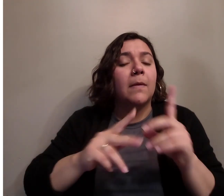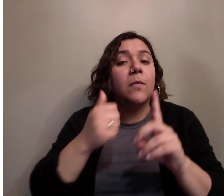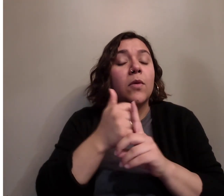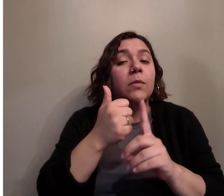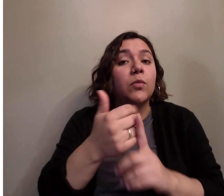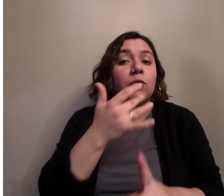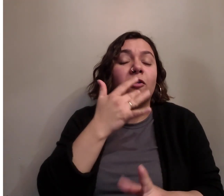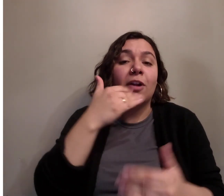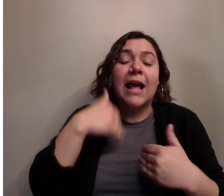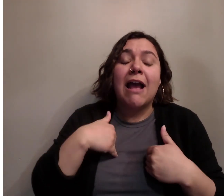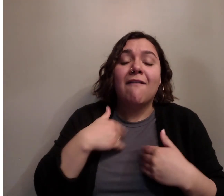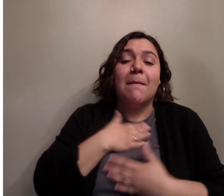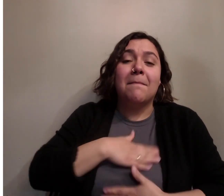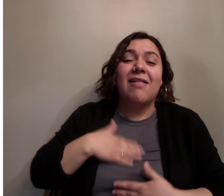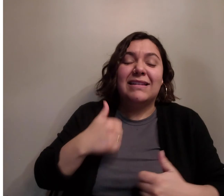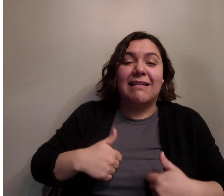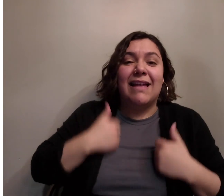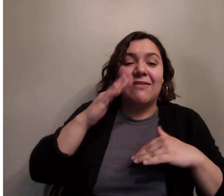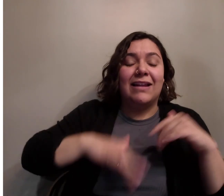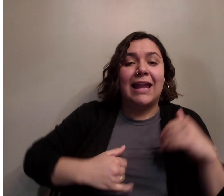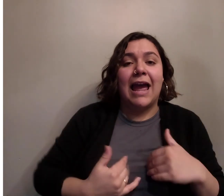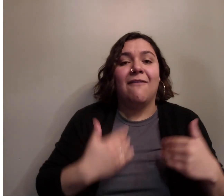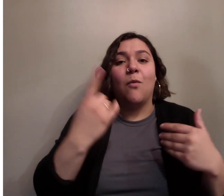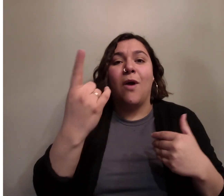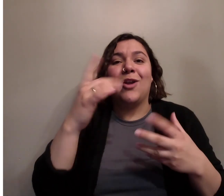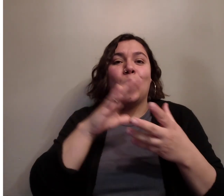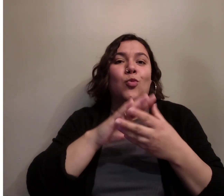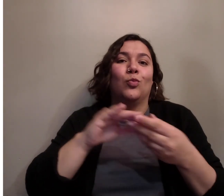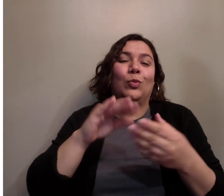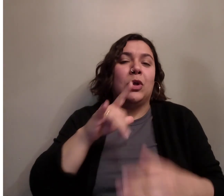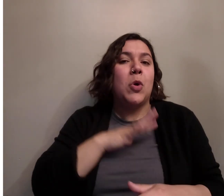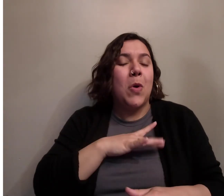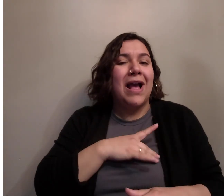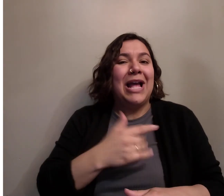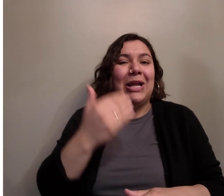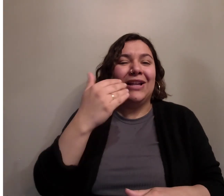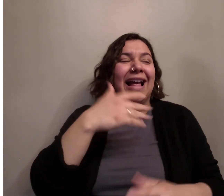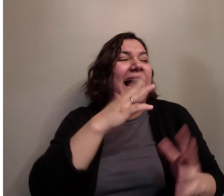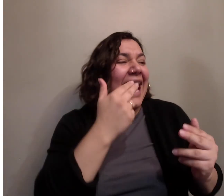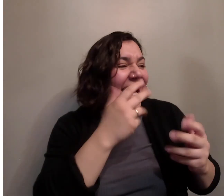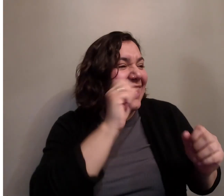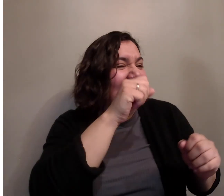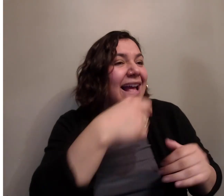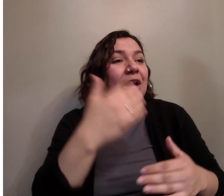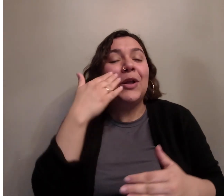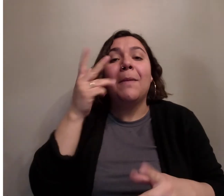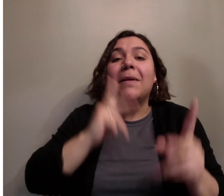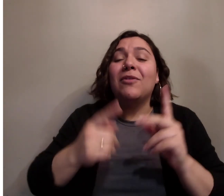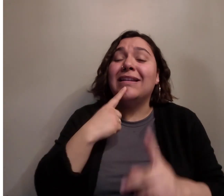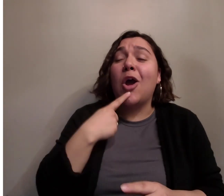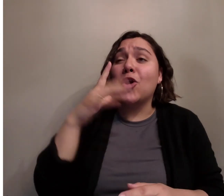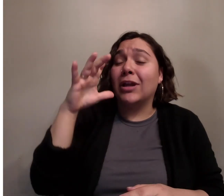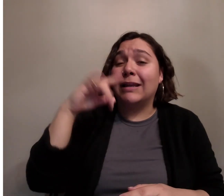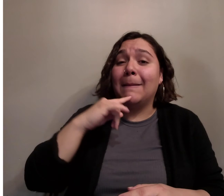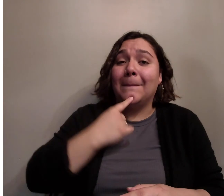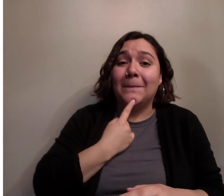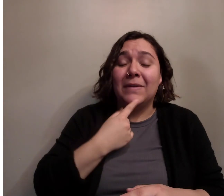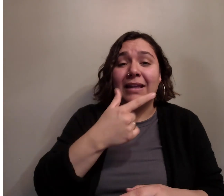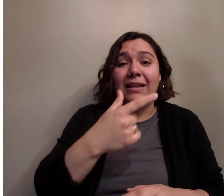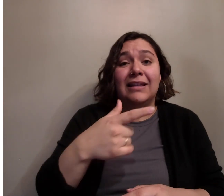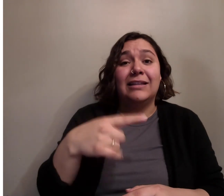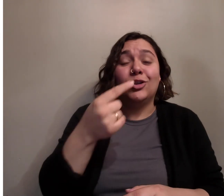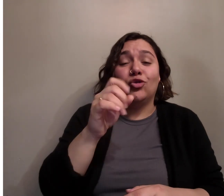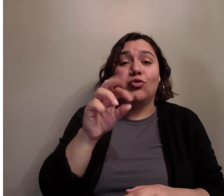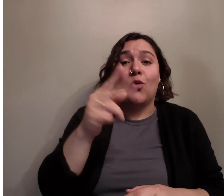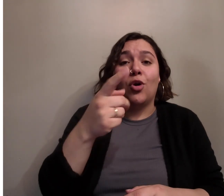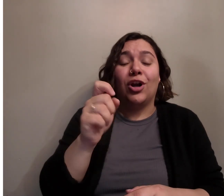think people would rather have a pleasant life than to have one cool story. Like when people were telling me, like, man, you're